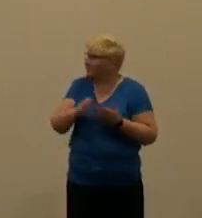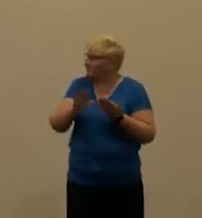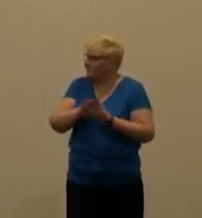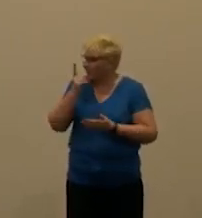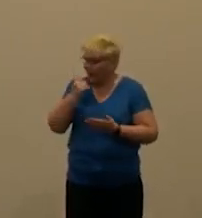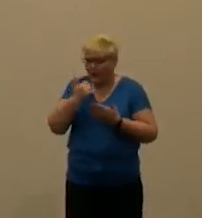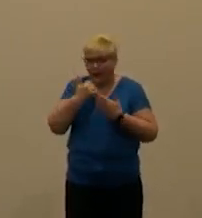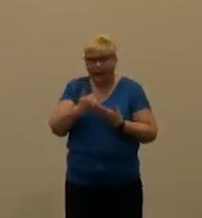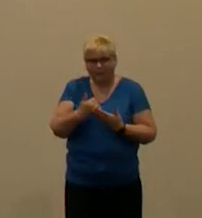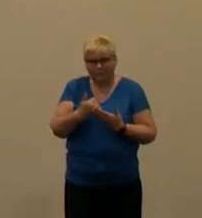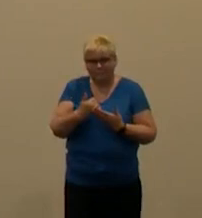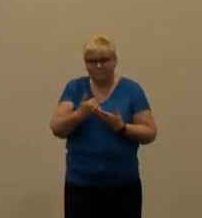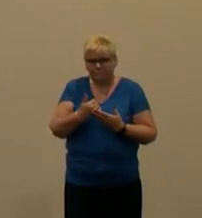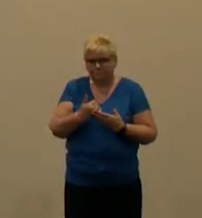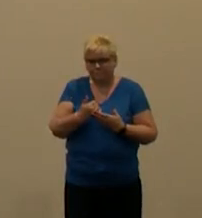you help to